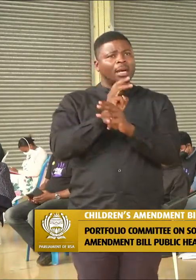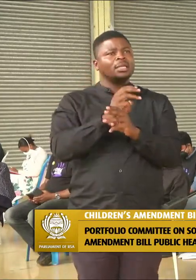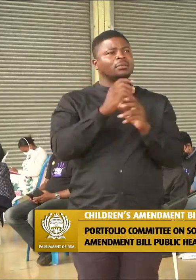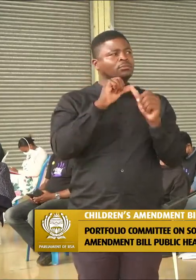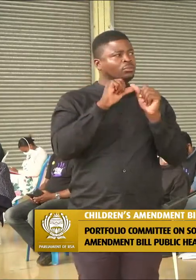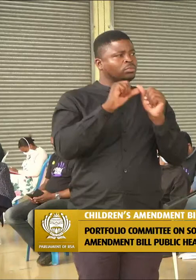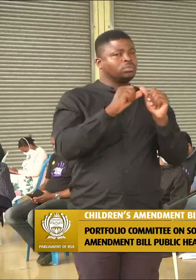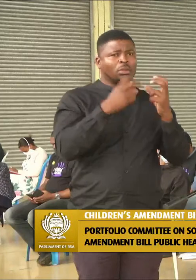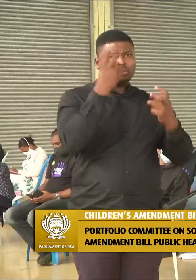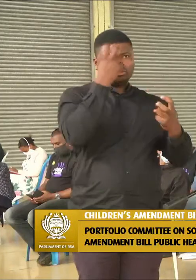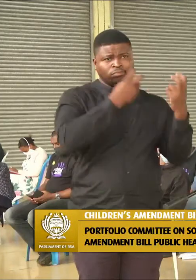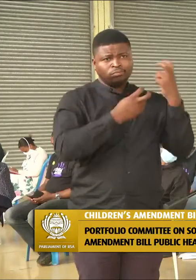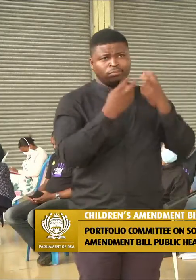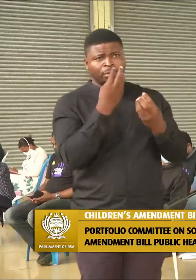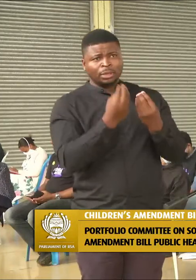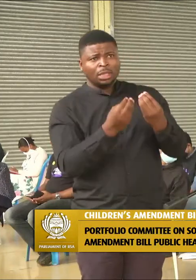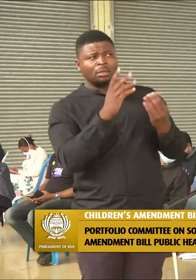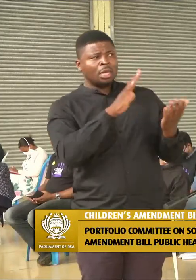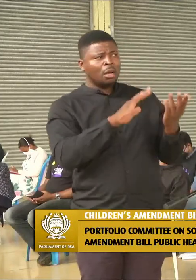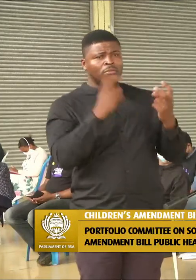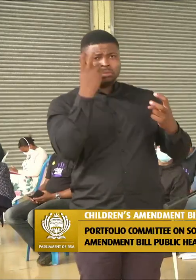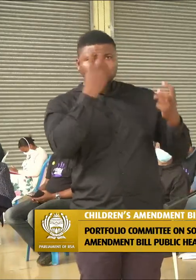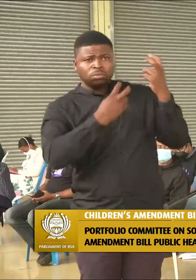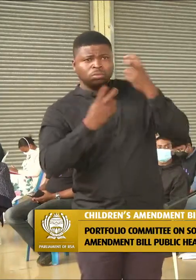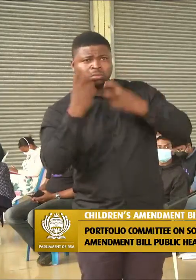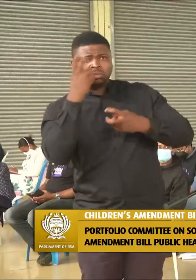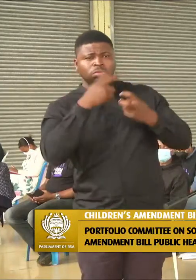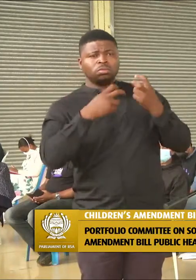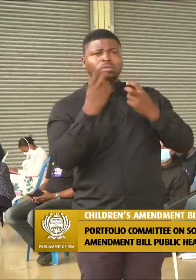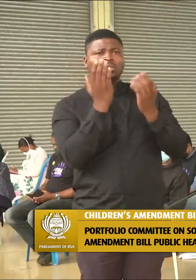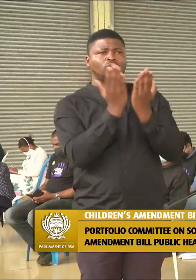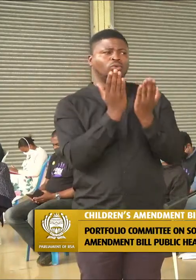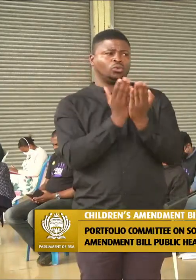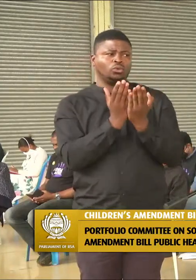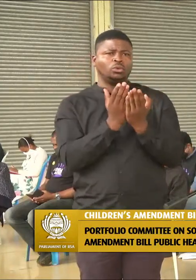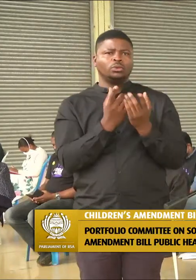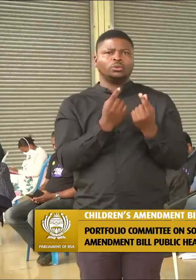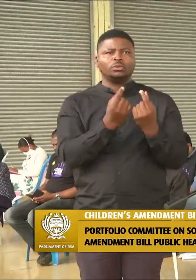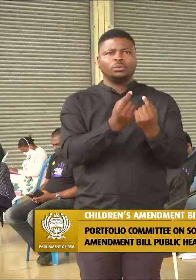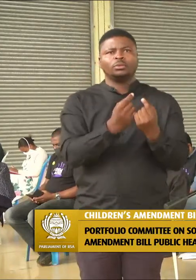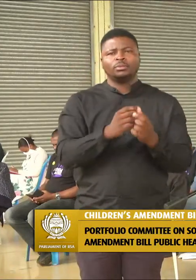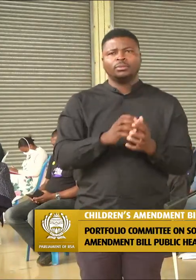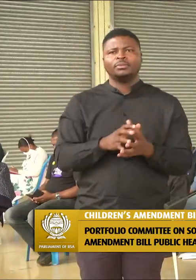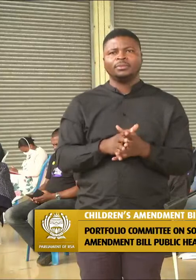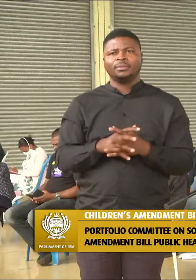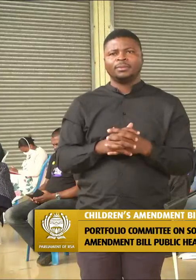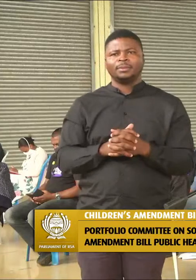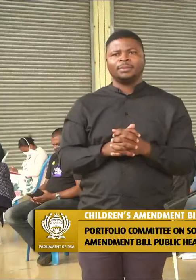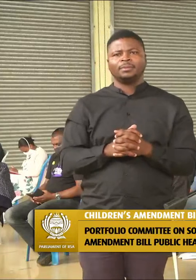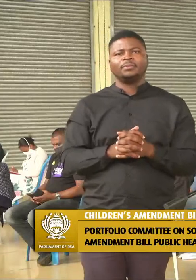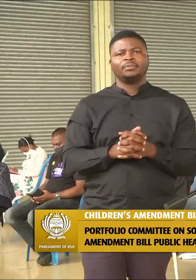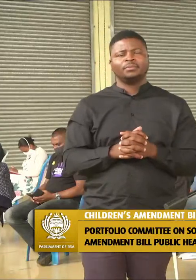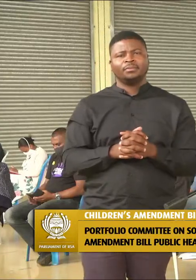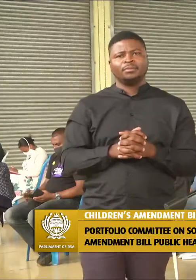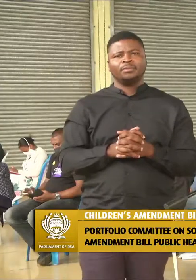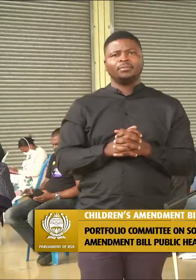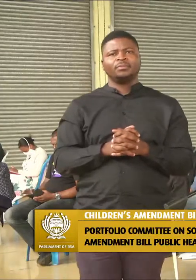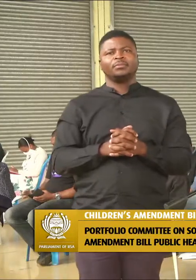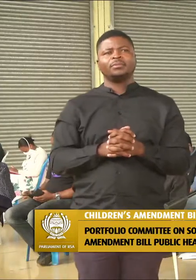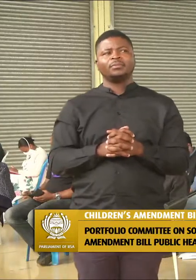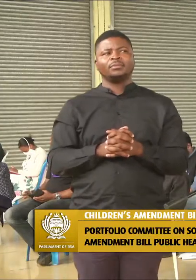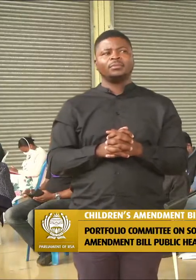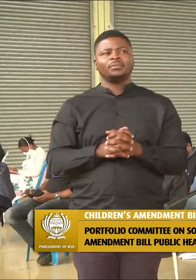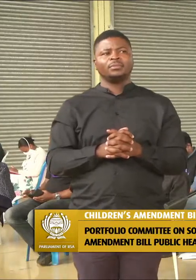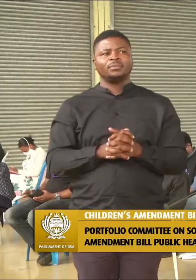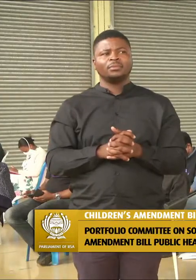i-center correct for umntwana. I know the Department of Social Development